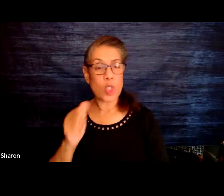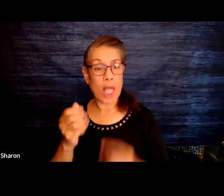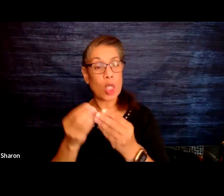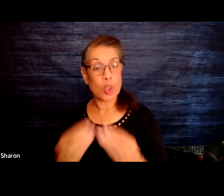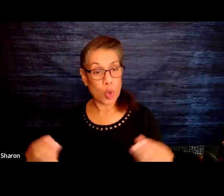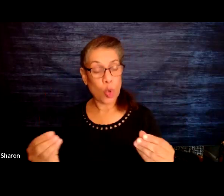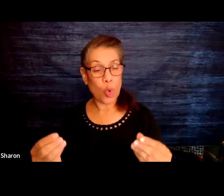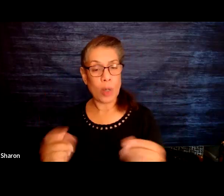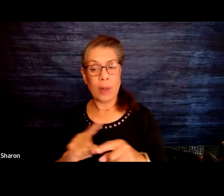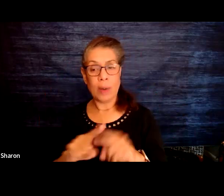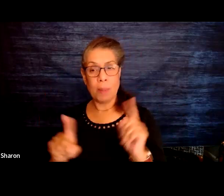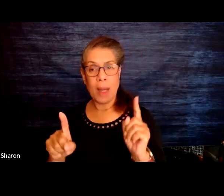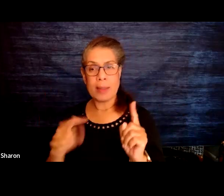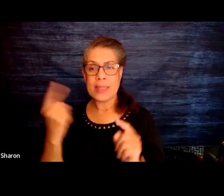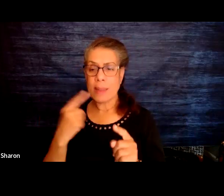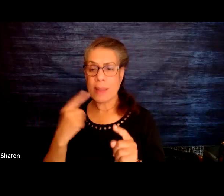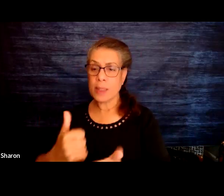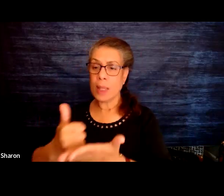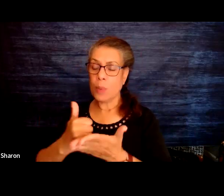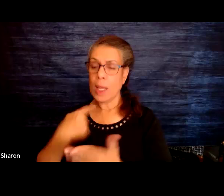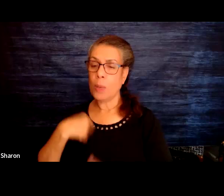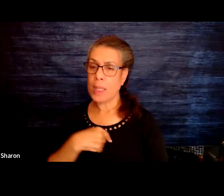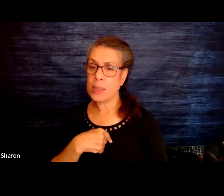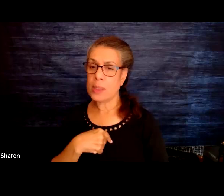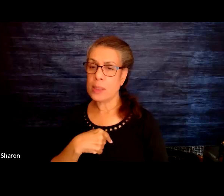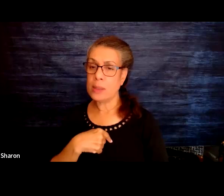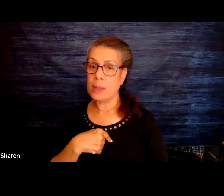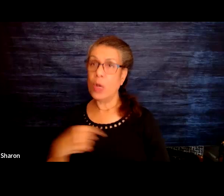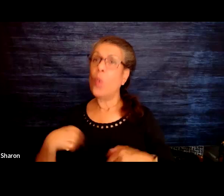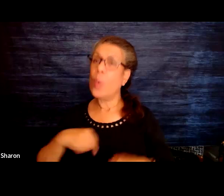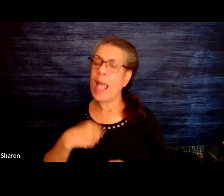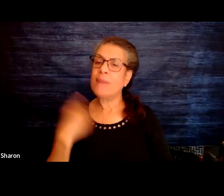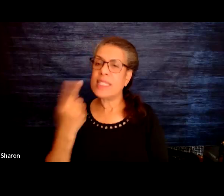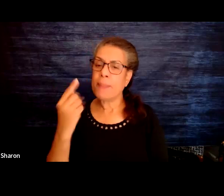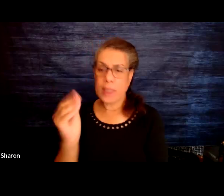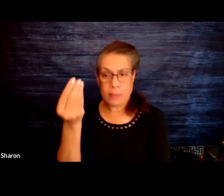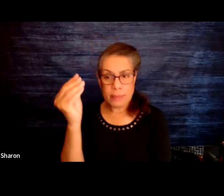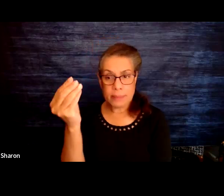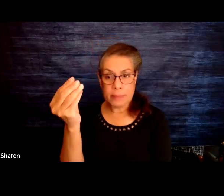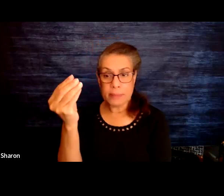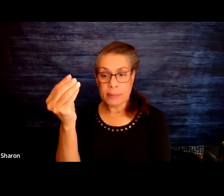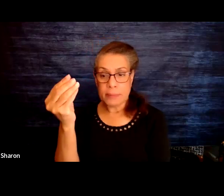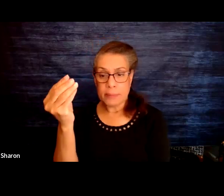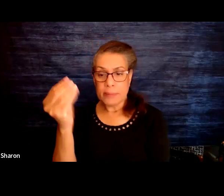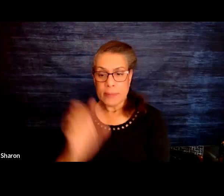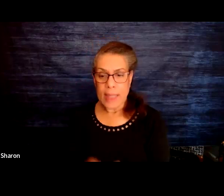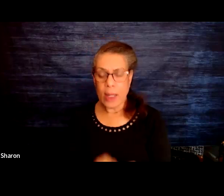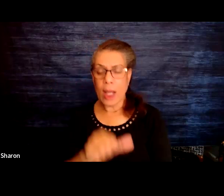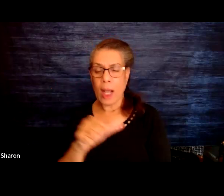for it, but it was something that was going to ground us to saying, here is something that a lot of our other colleagues